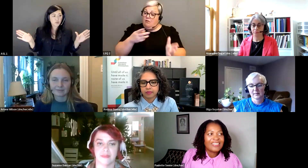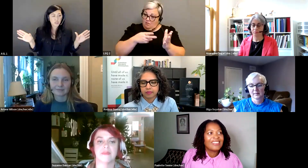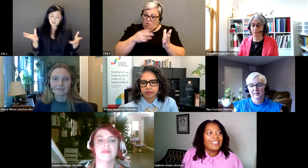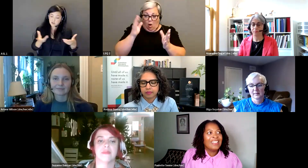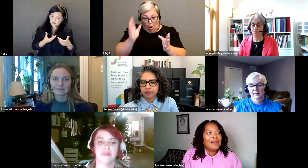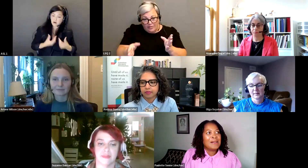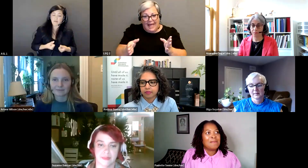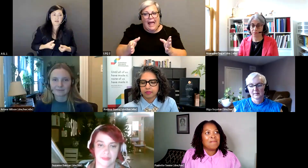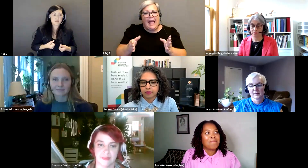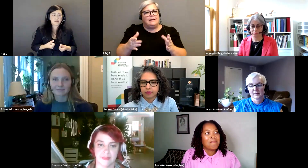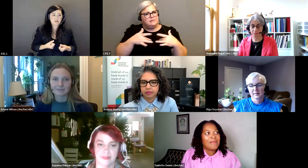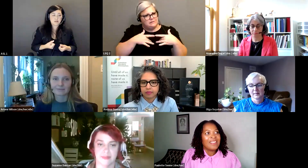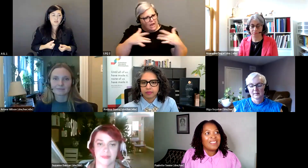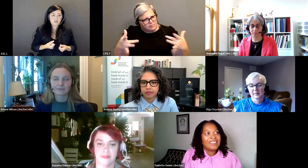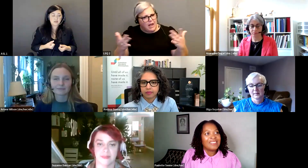confidence,